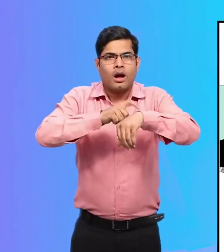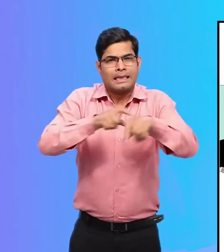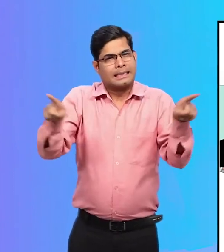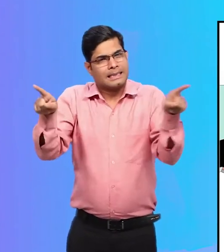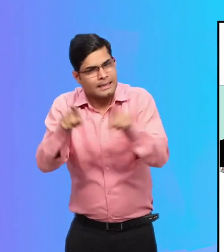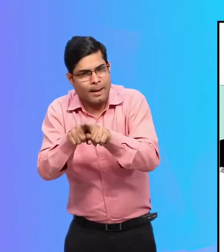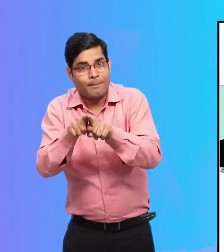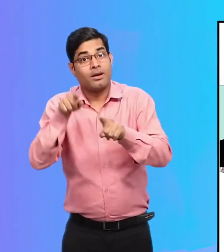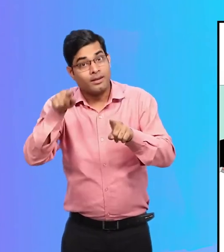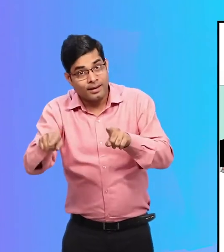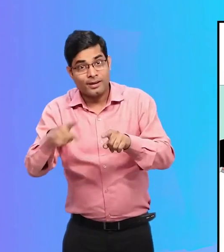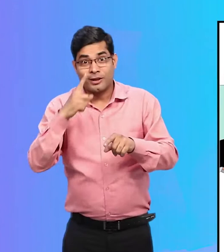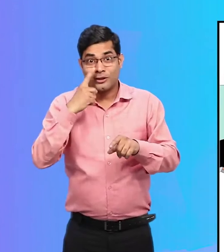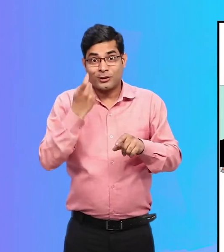the holidays.